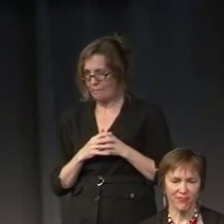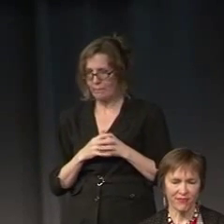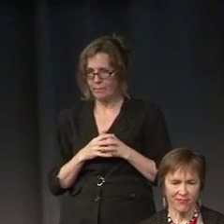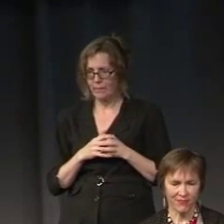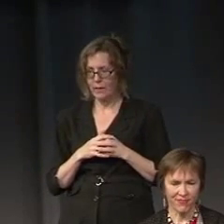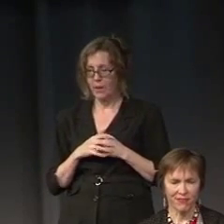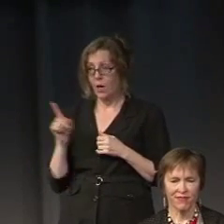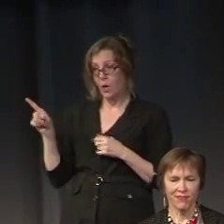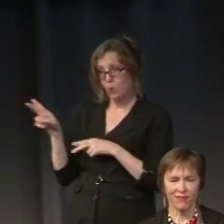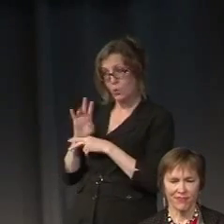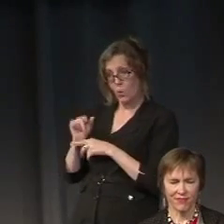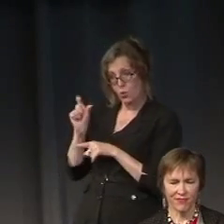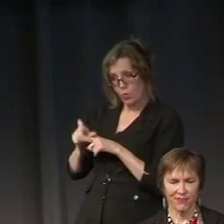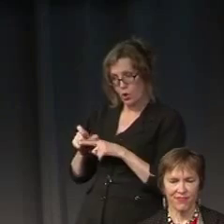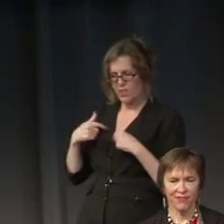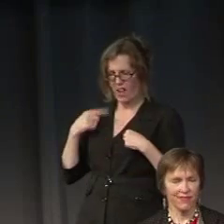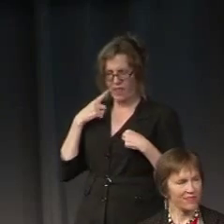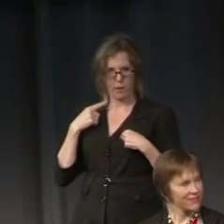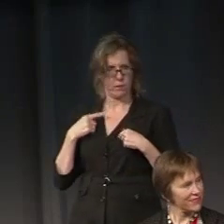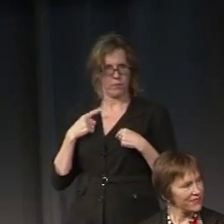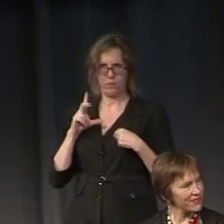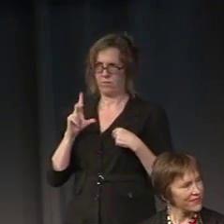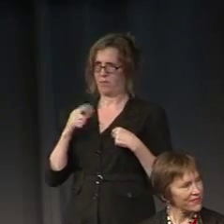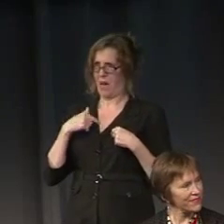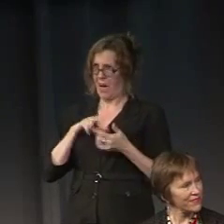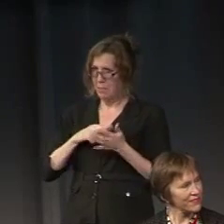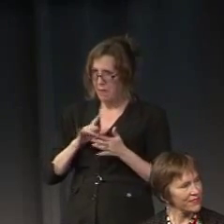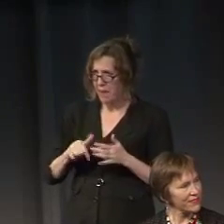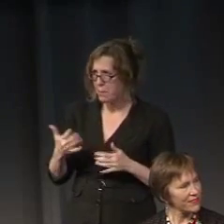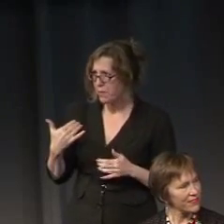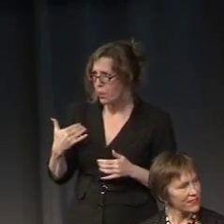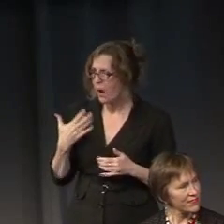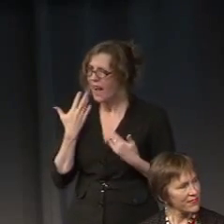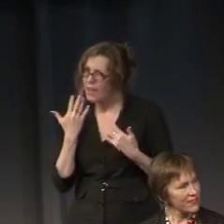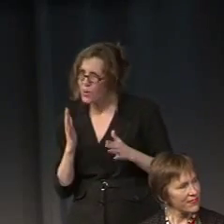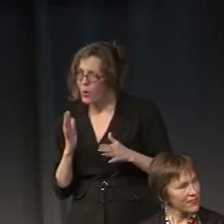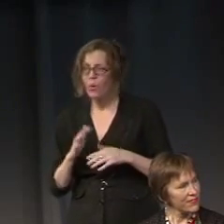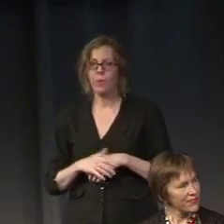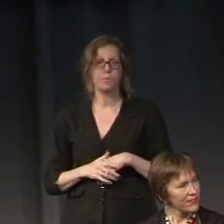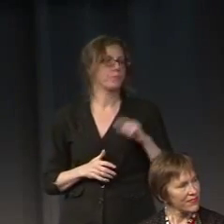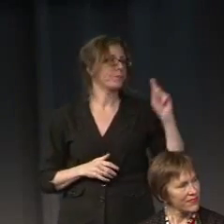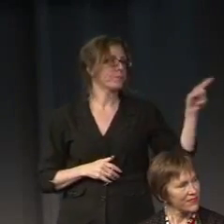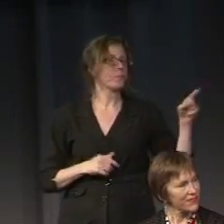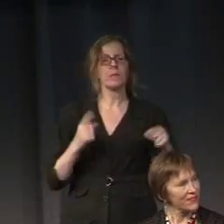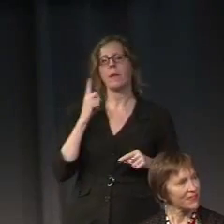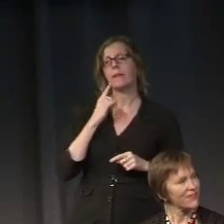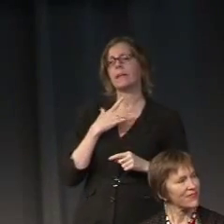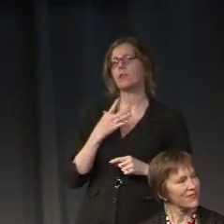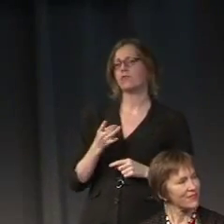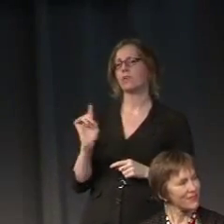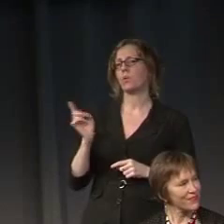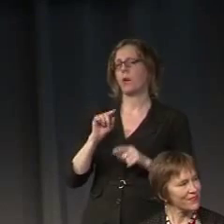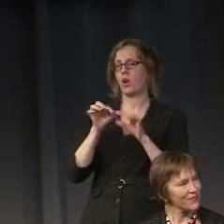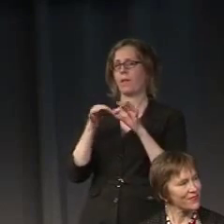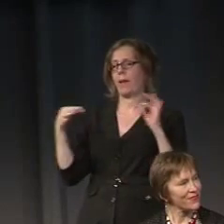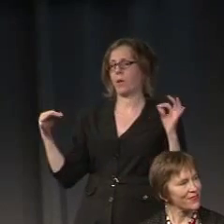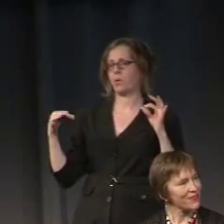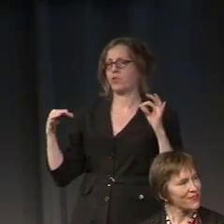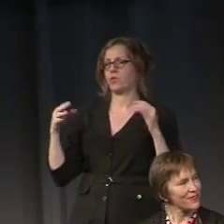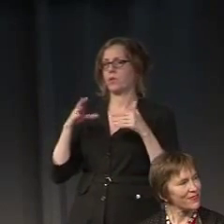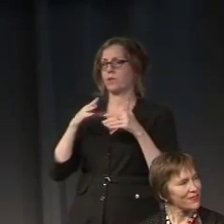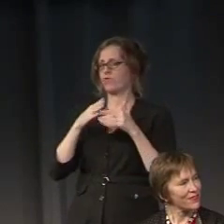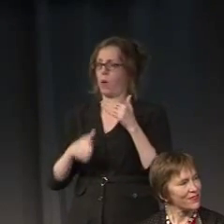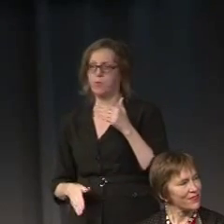that what I meant? I don't know, is that what I guess I'm really interested in sort of where language drops off and things like color pick